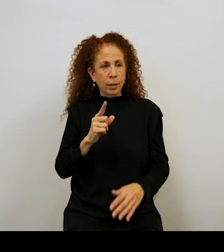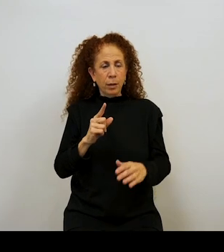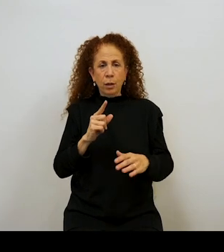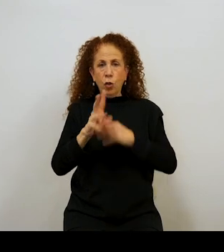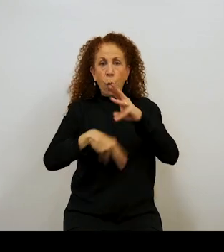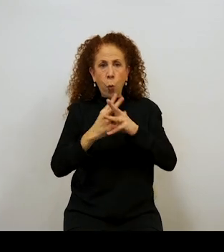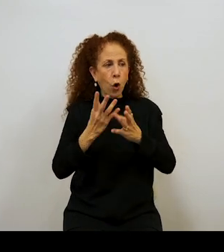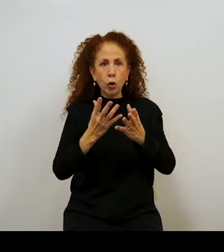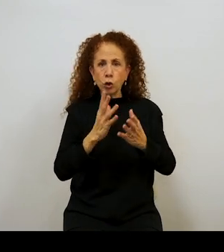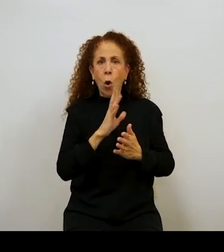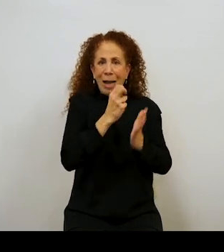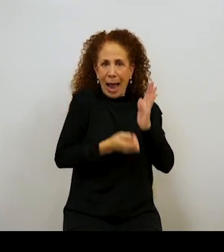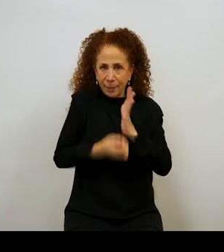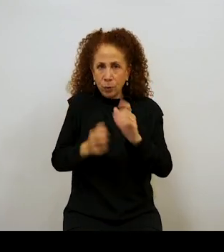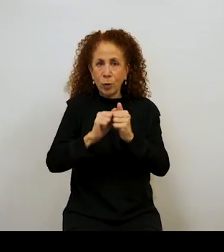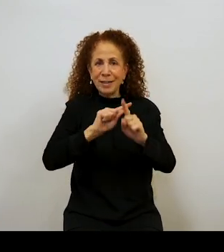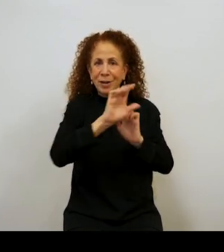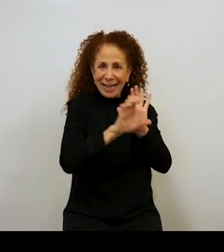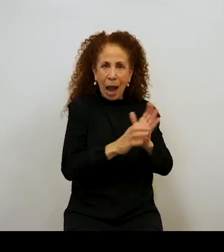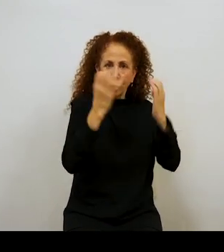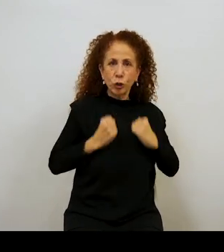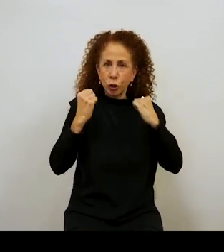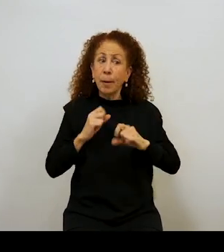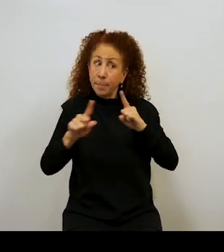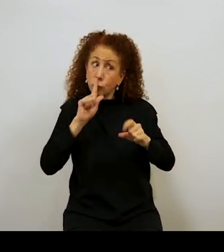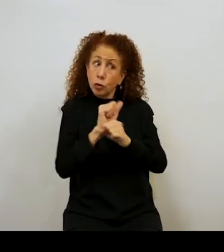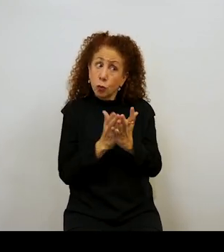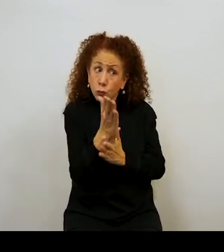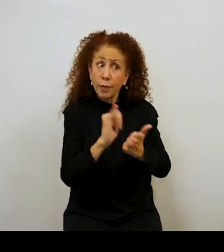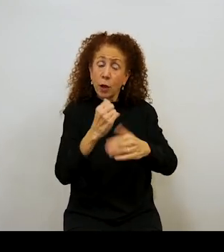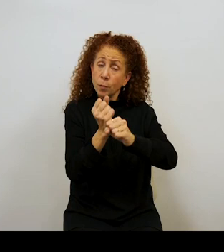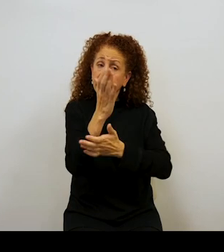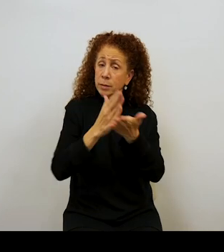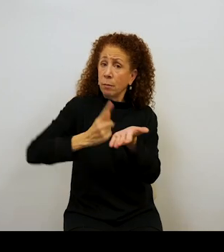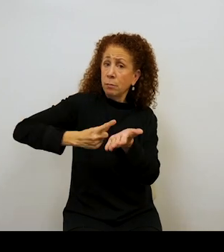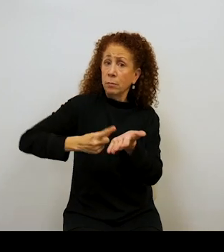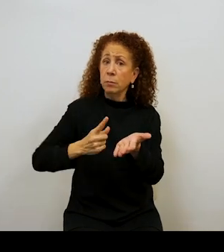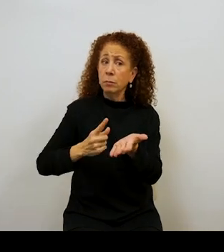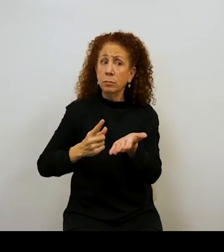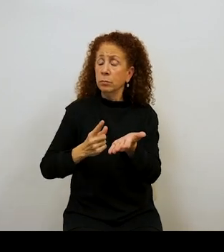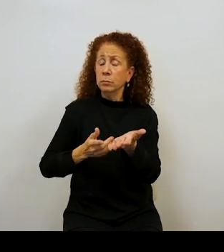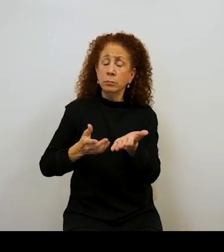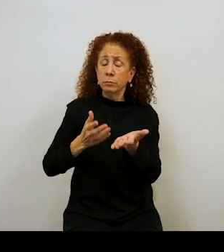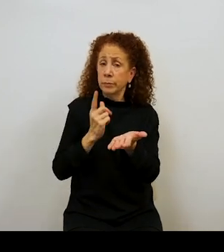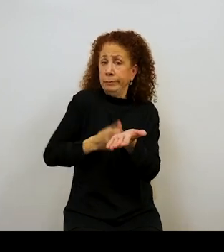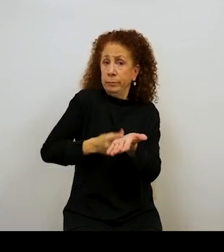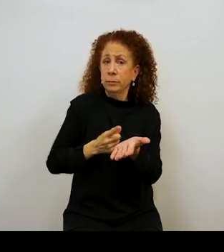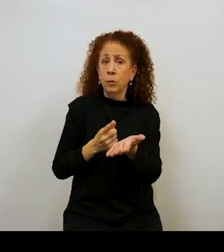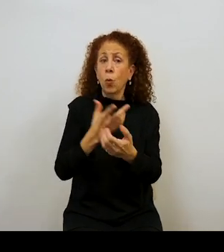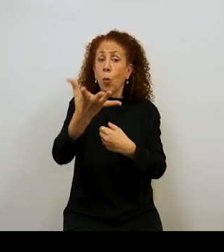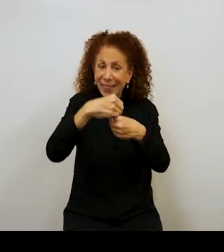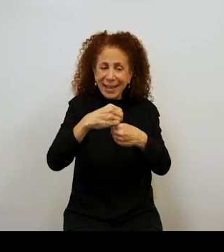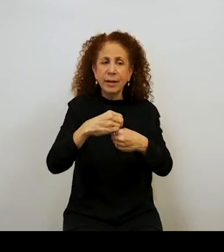different characters, mm. but through doing that, you are making particular kinds of cultural intervention within mm. the life